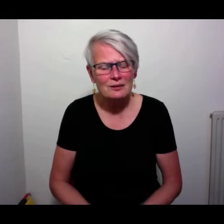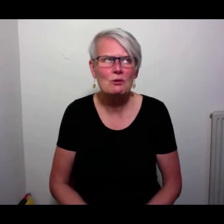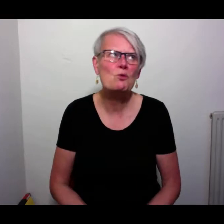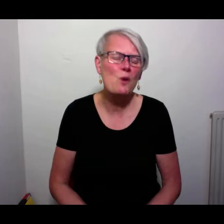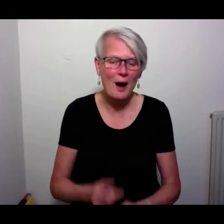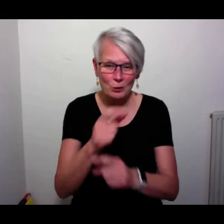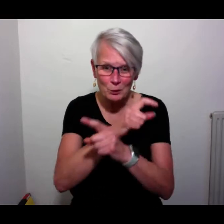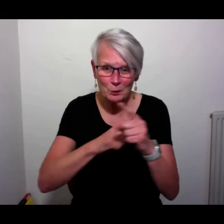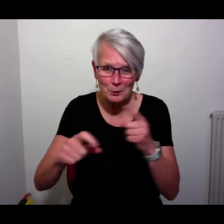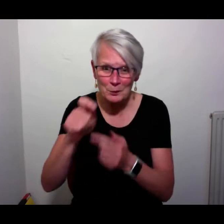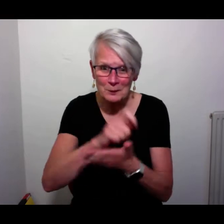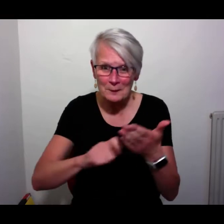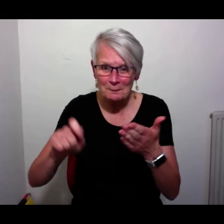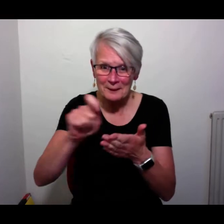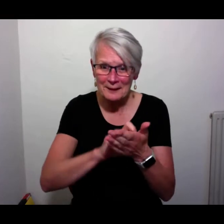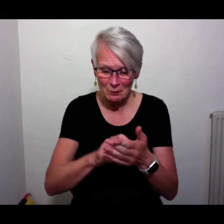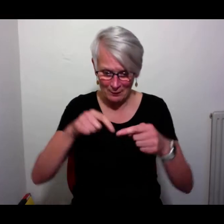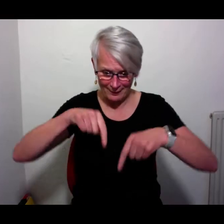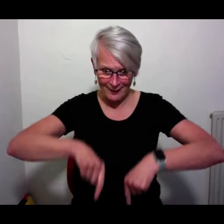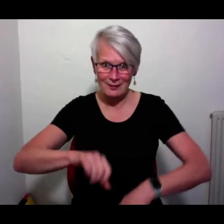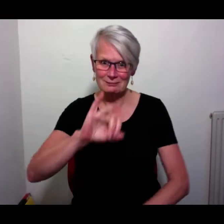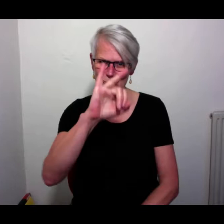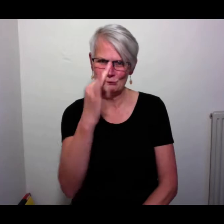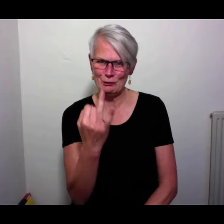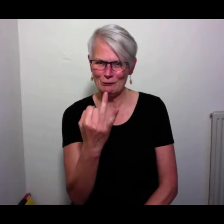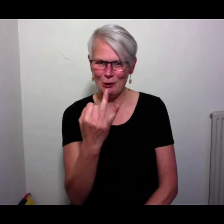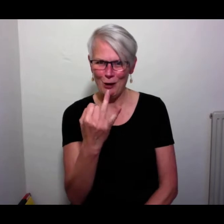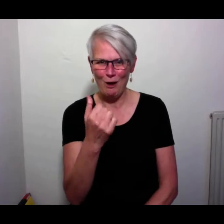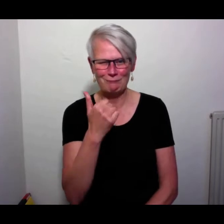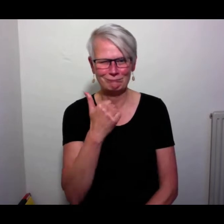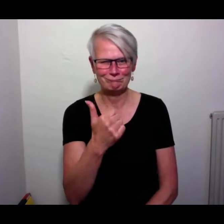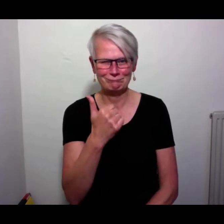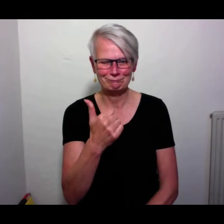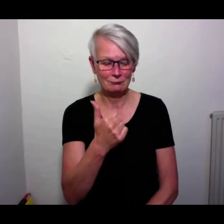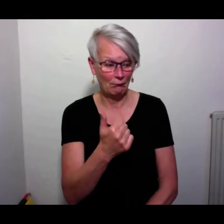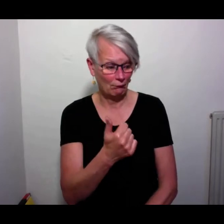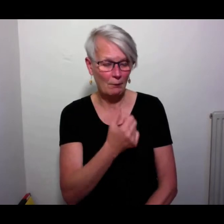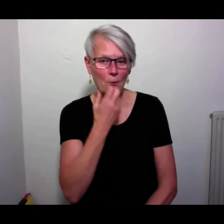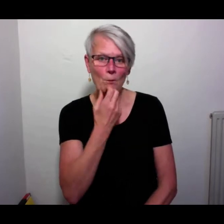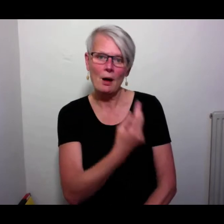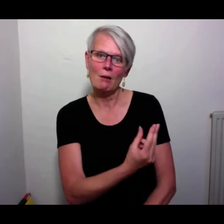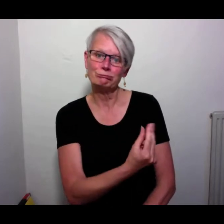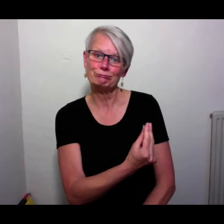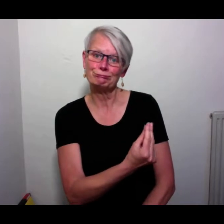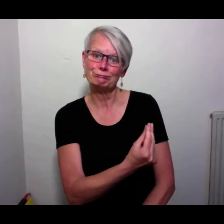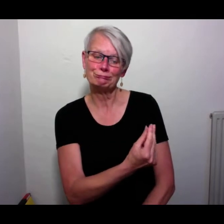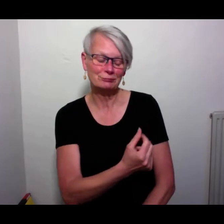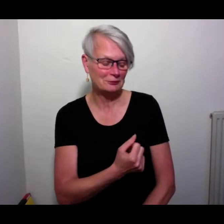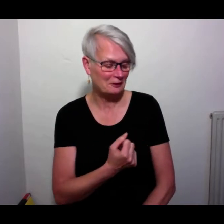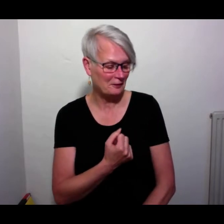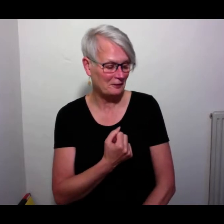Marvellous. Community bingo, Acacia Avenue, 7 p.m.